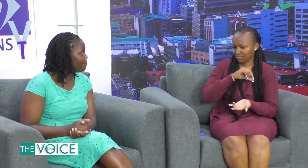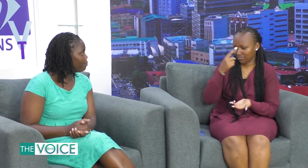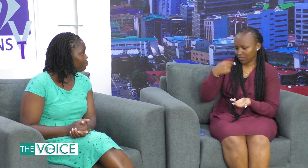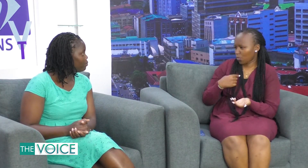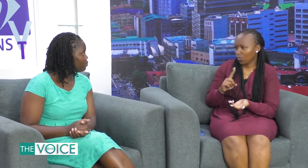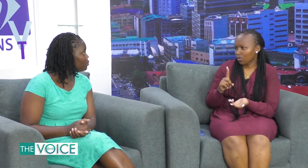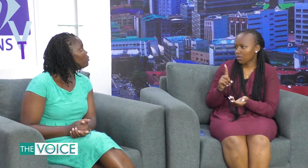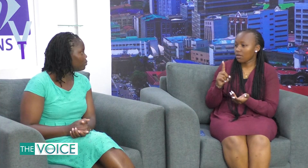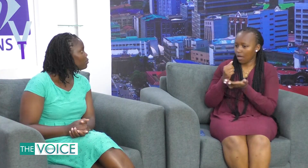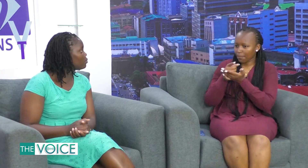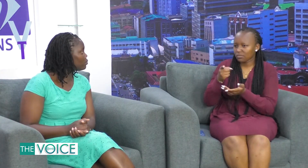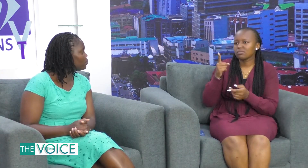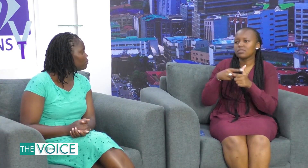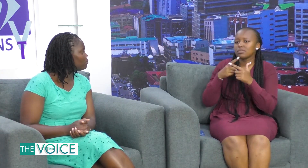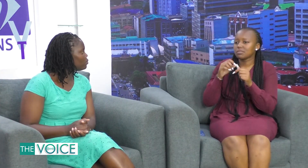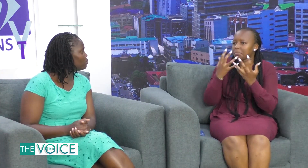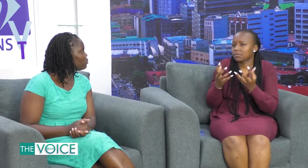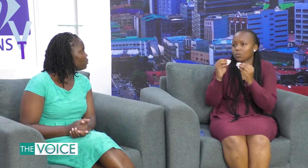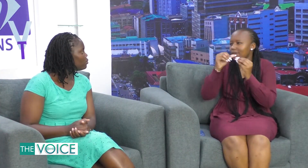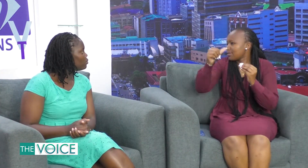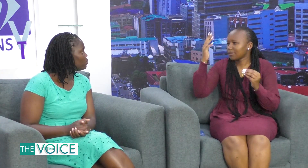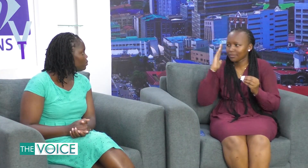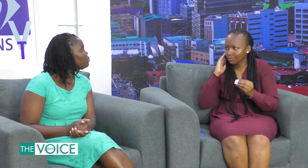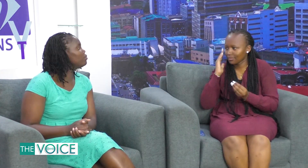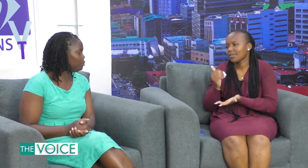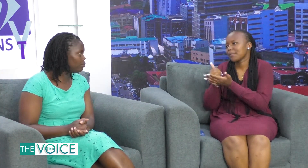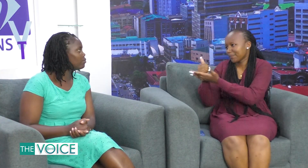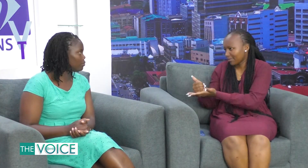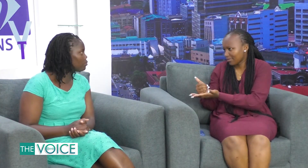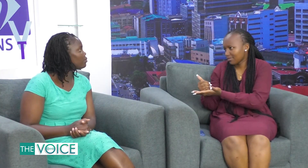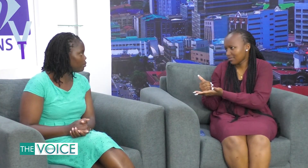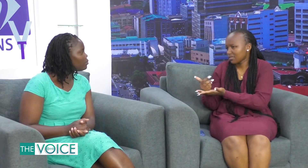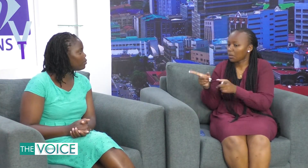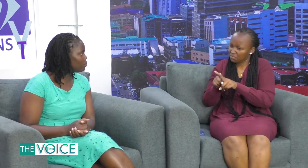of starting the classes was for me to reduce the language barrier, because